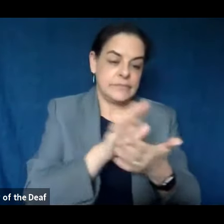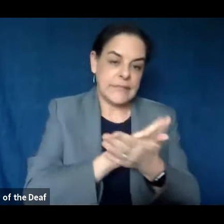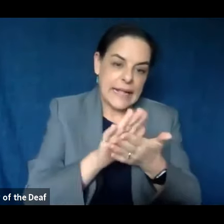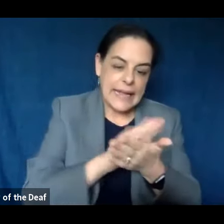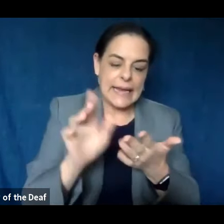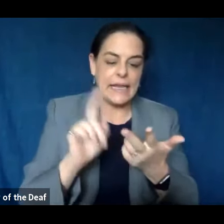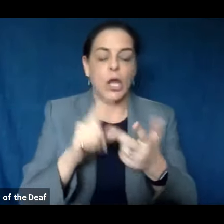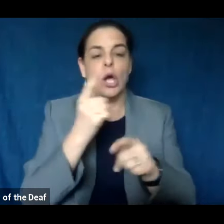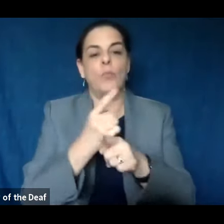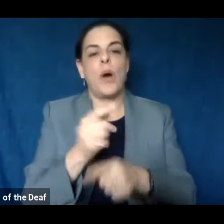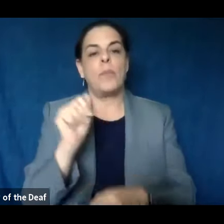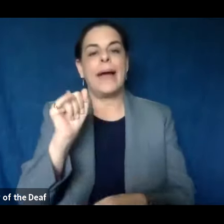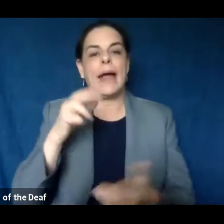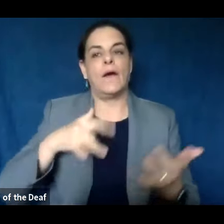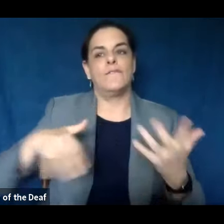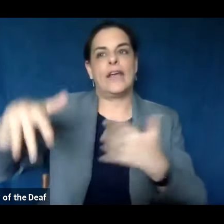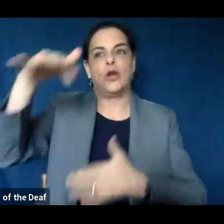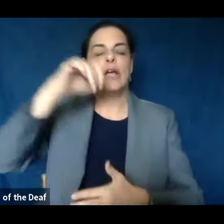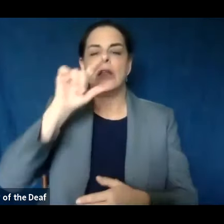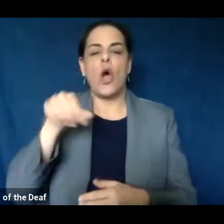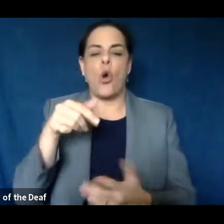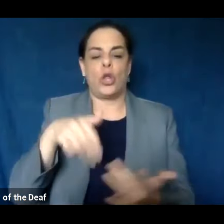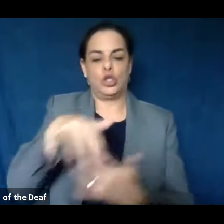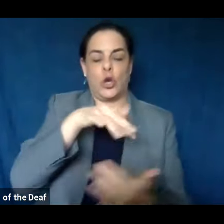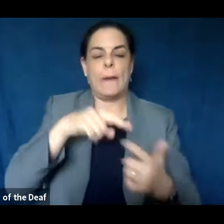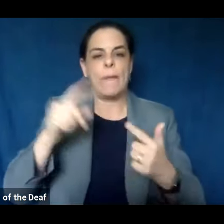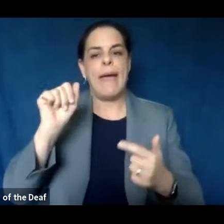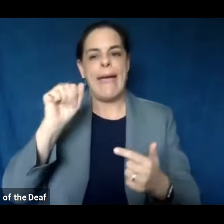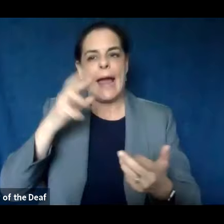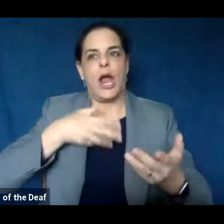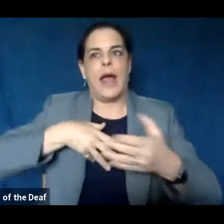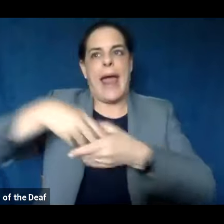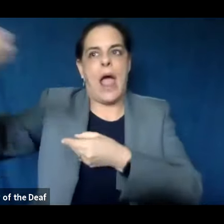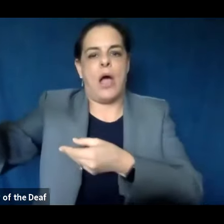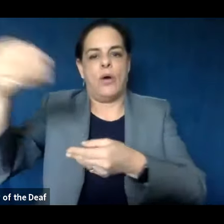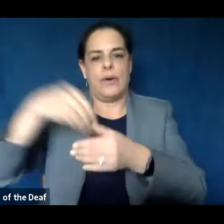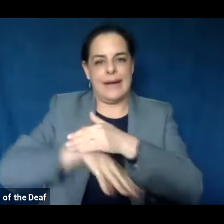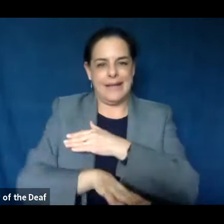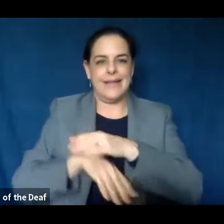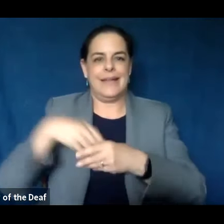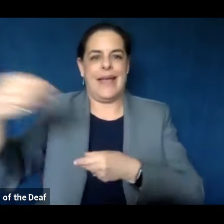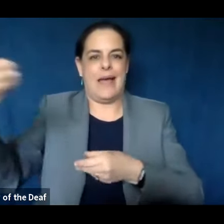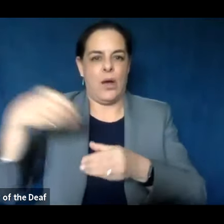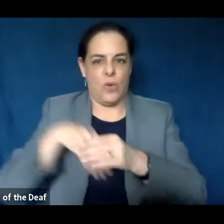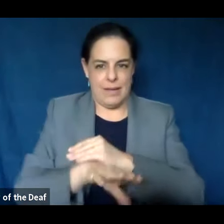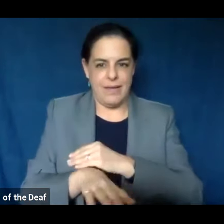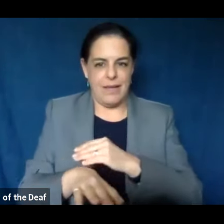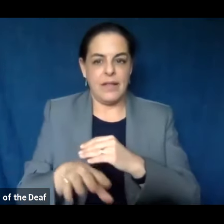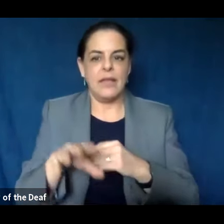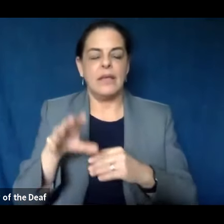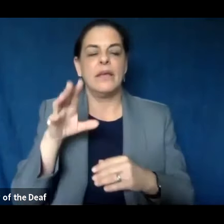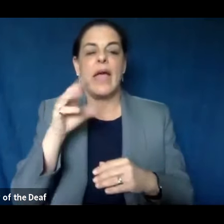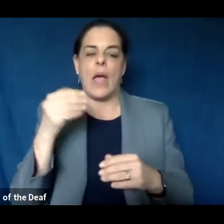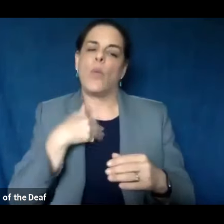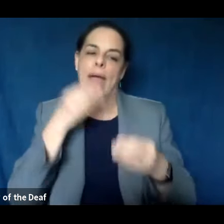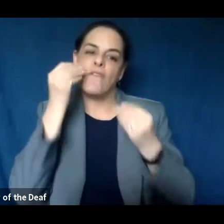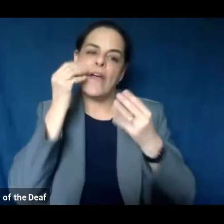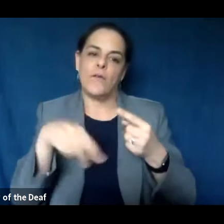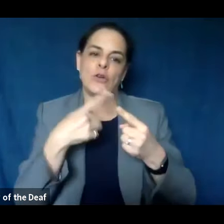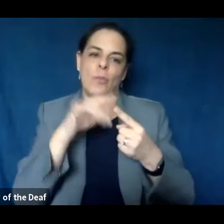air ventilation, not just air circulation. And there's information about air ventilation in our guidelines too.